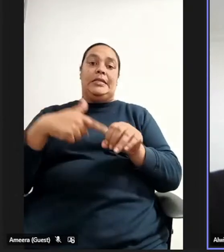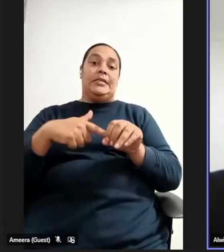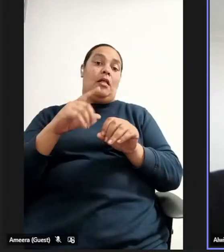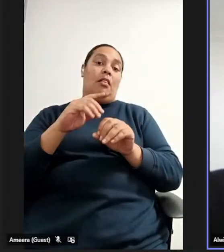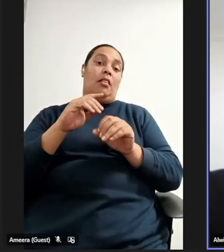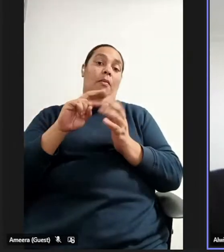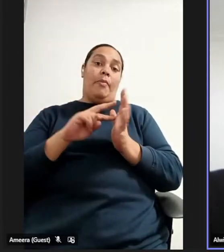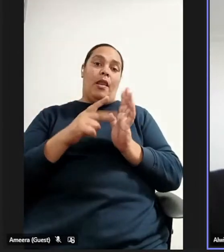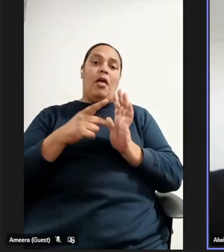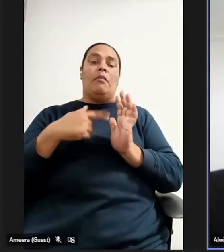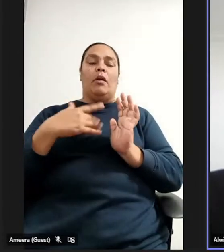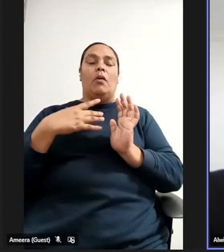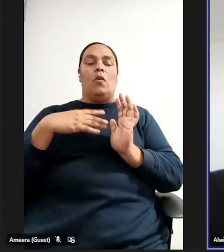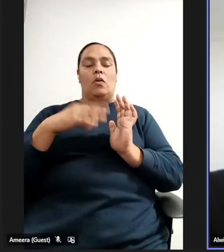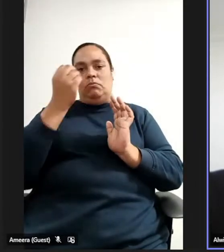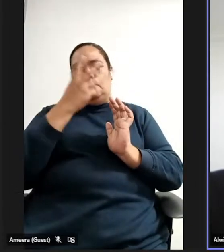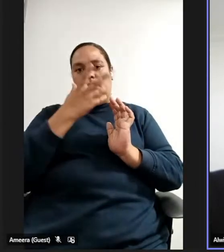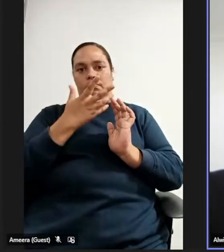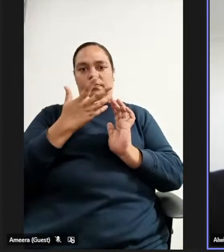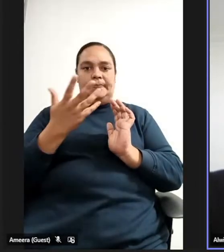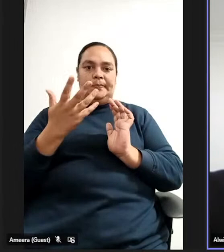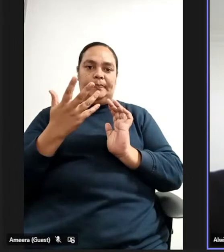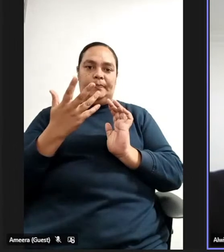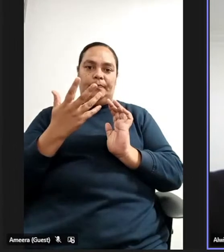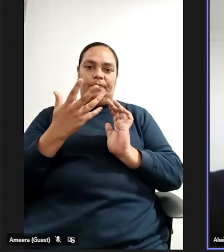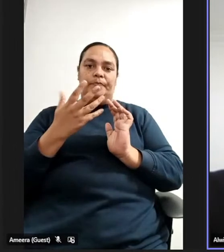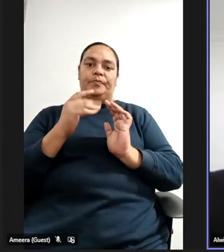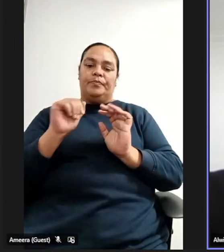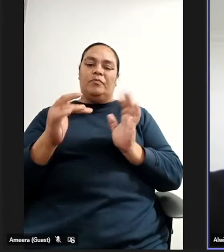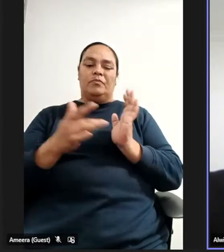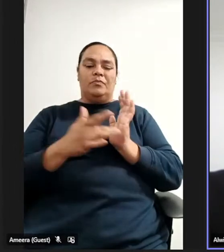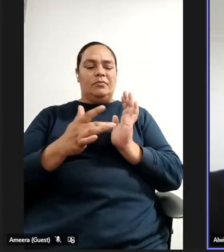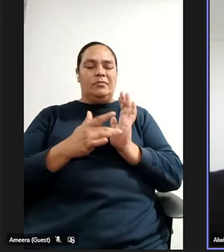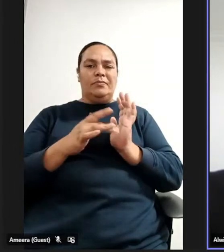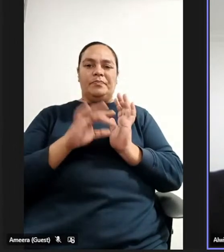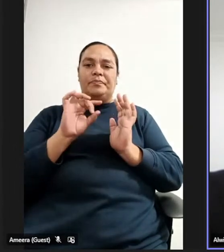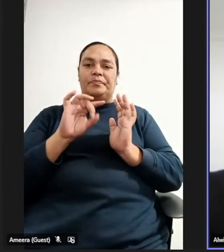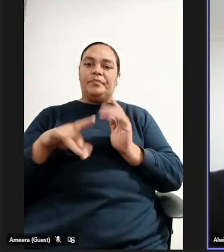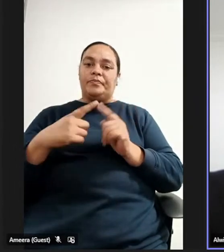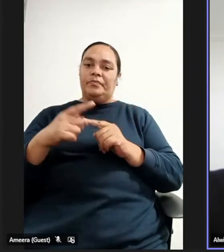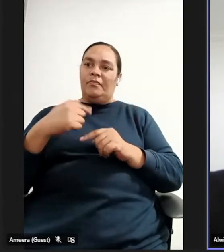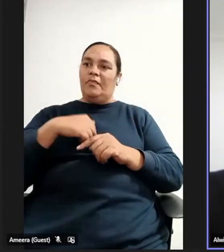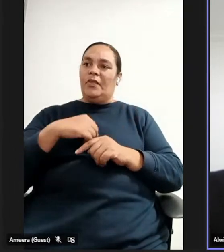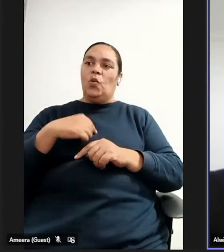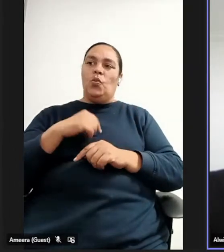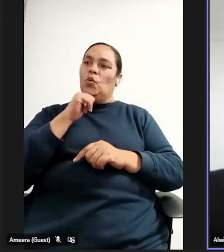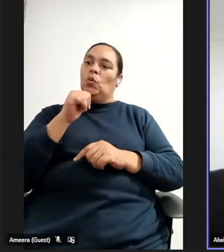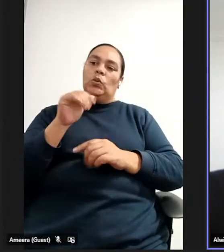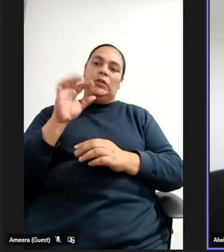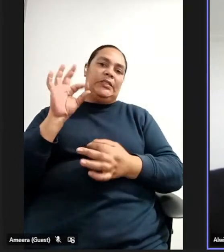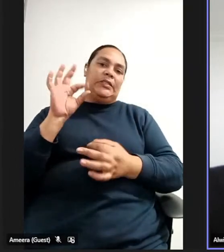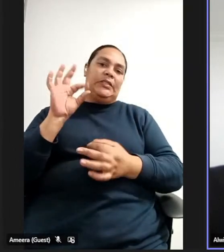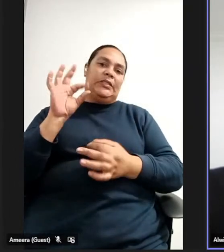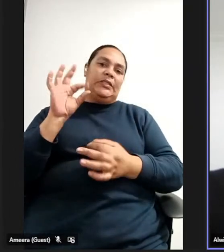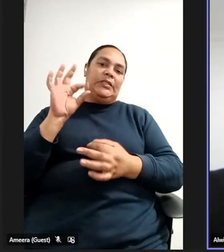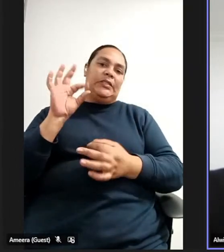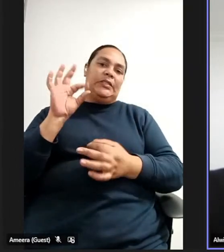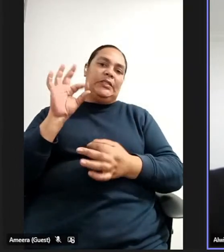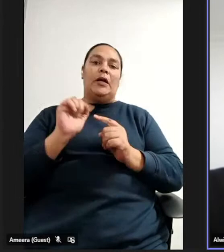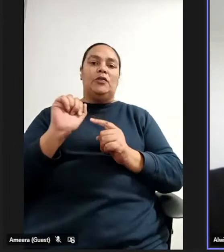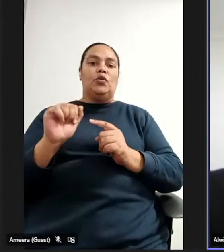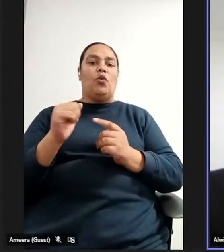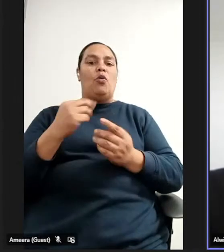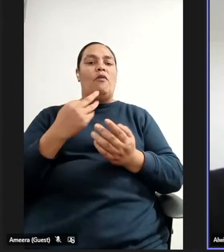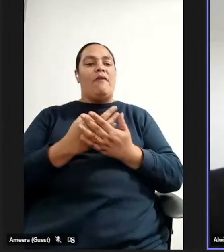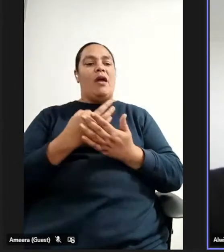indicate that the technology type for us, we're not being specific around it, but a factor that will definitely relate